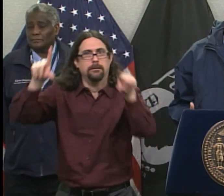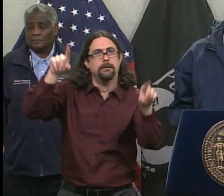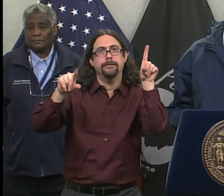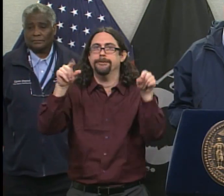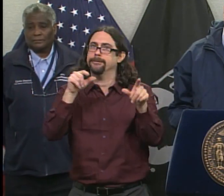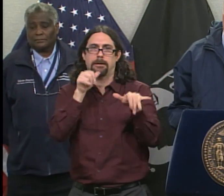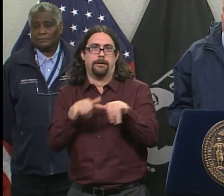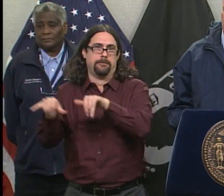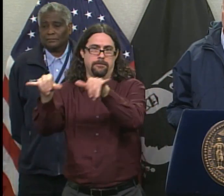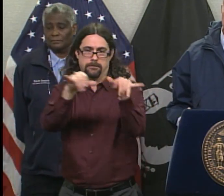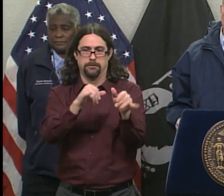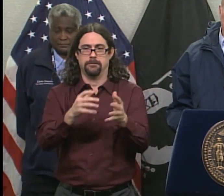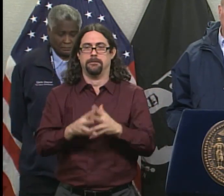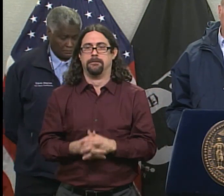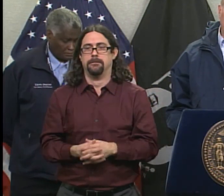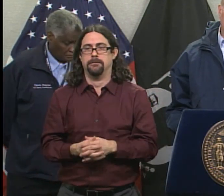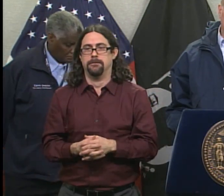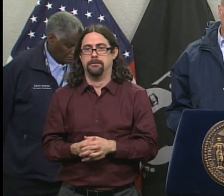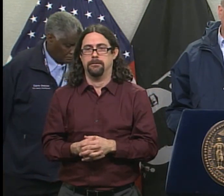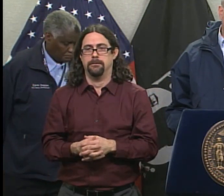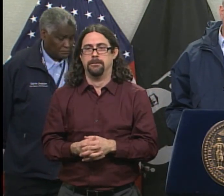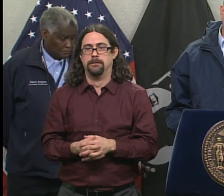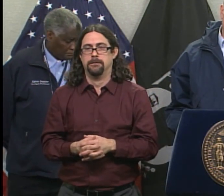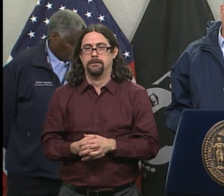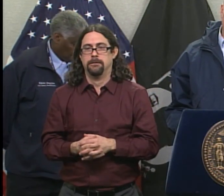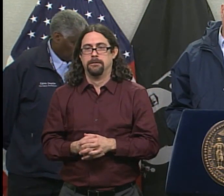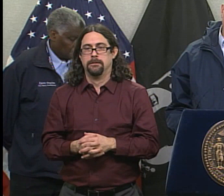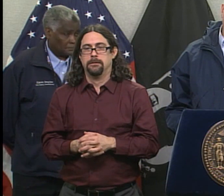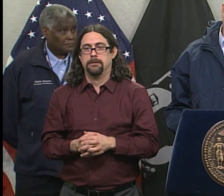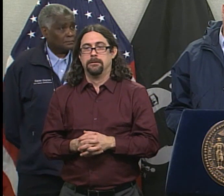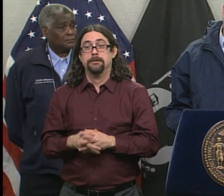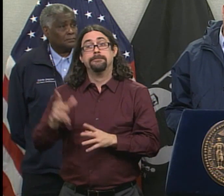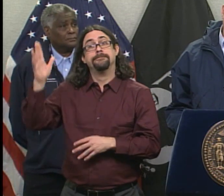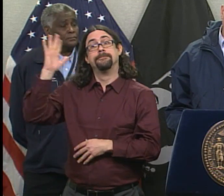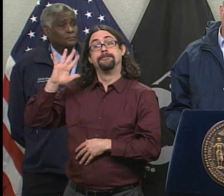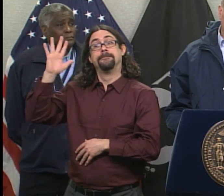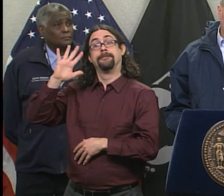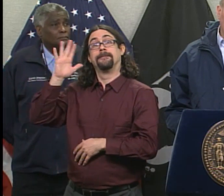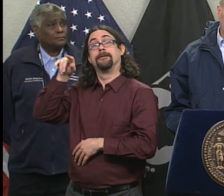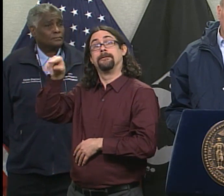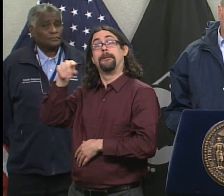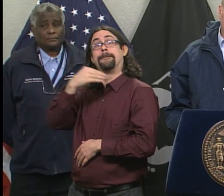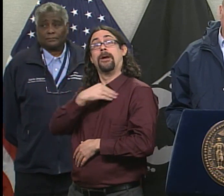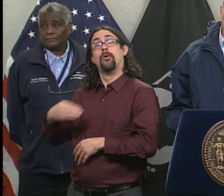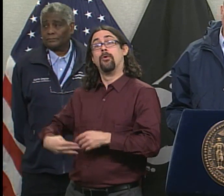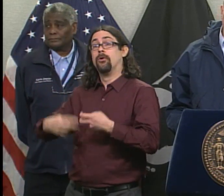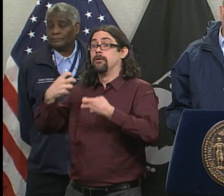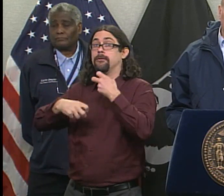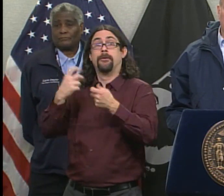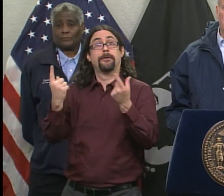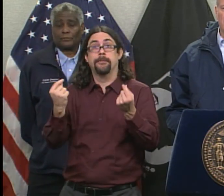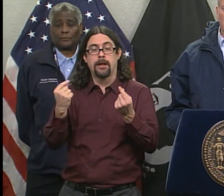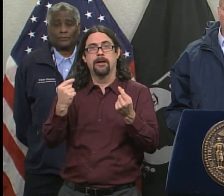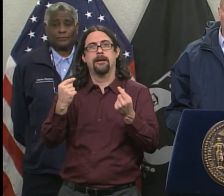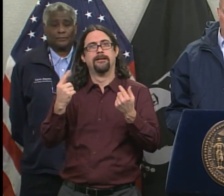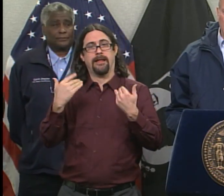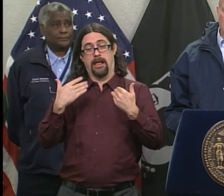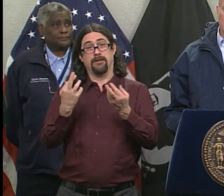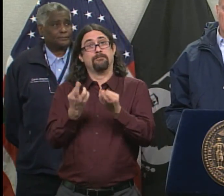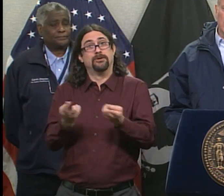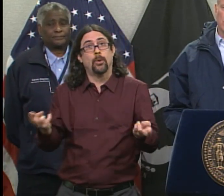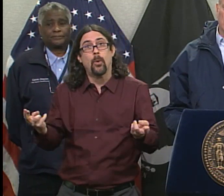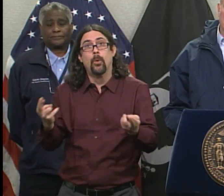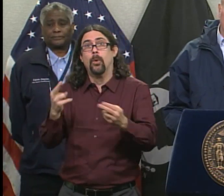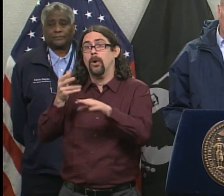Garcia did earlier was, seeing that she had a strong situation in Manhattan and in much of Brooklyn and the Bronx, she started